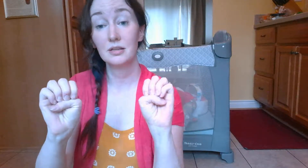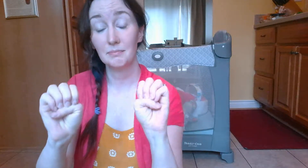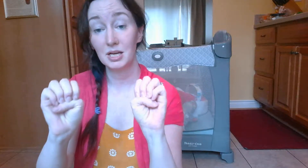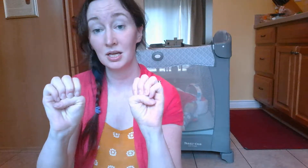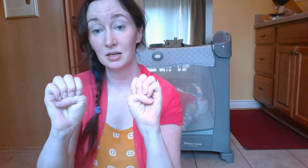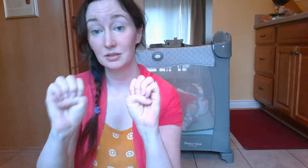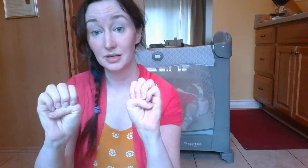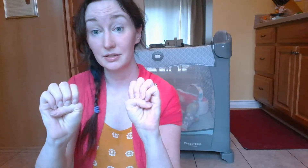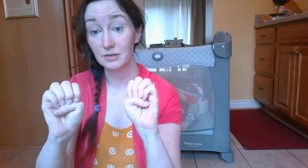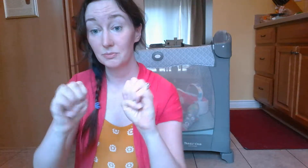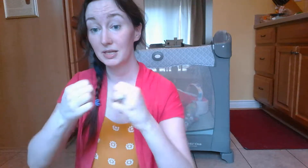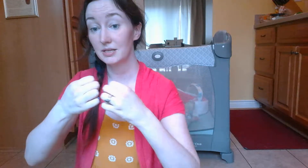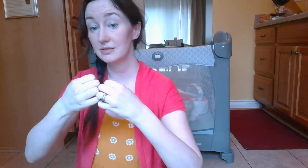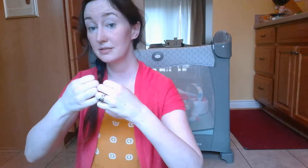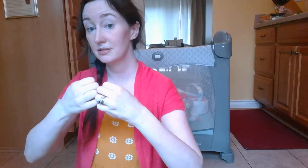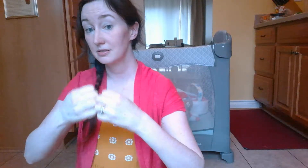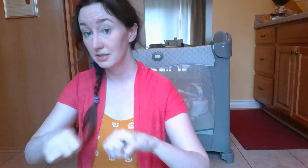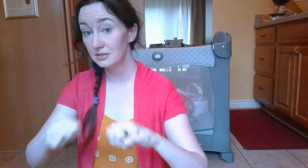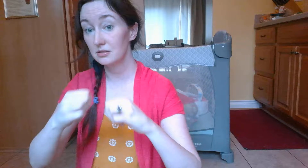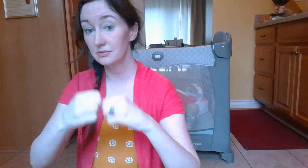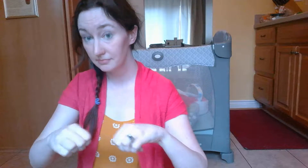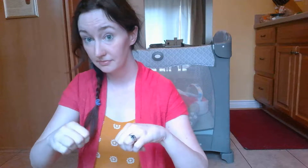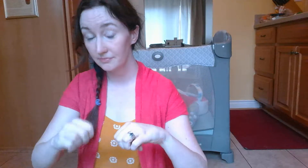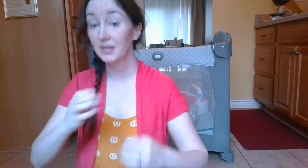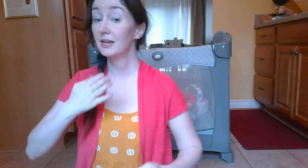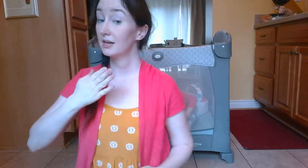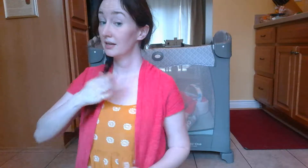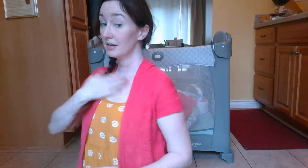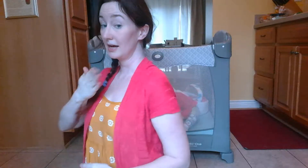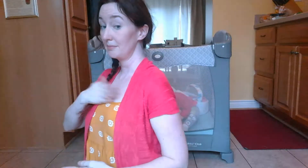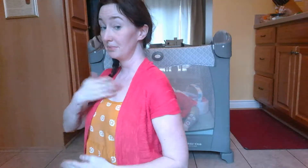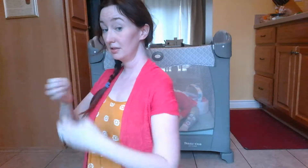I'm making the letter E with my hands. Easter. Happy